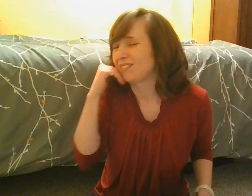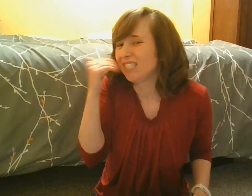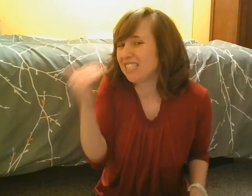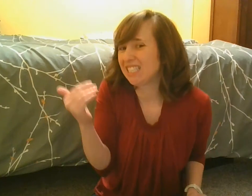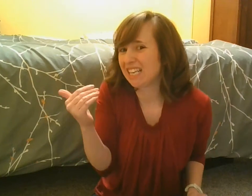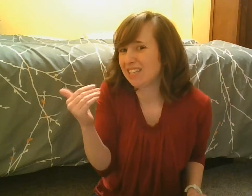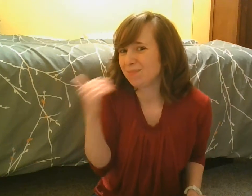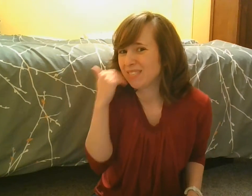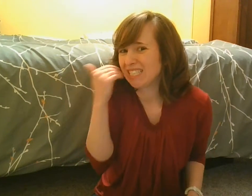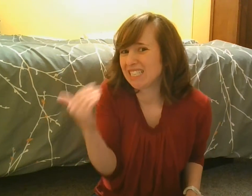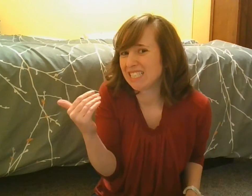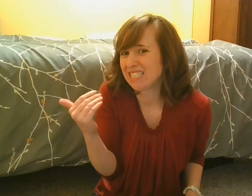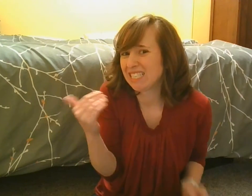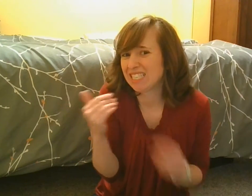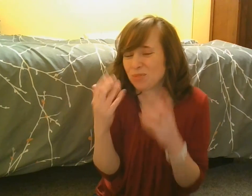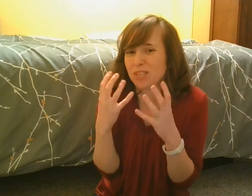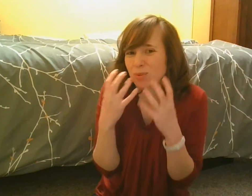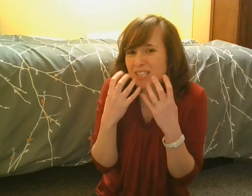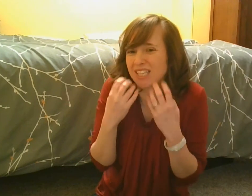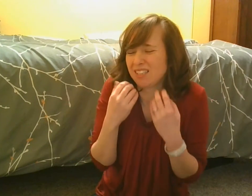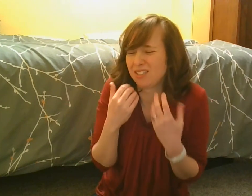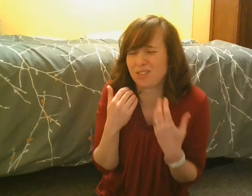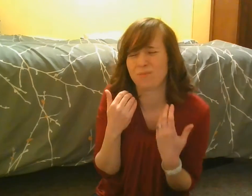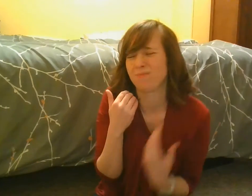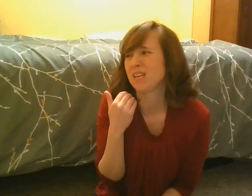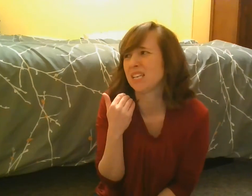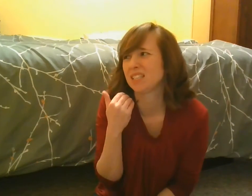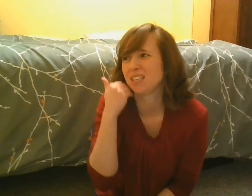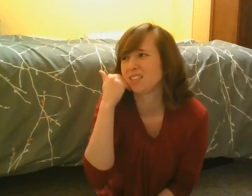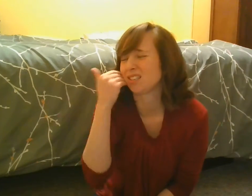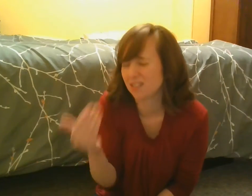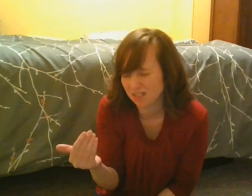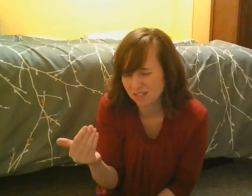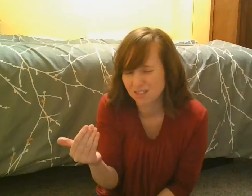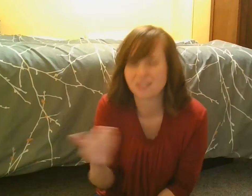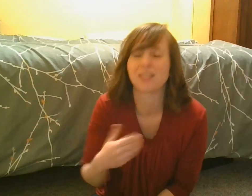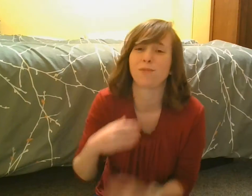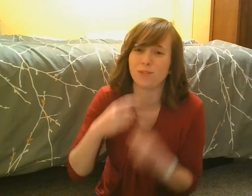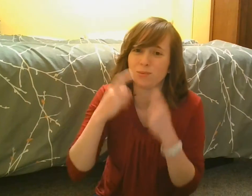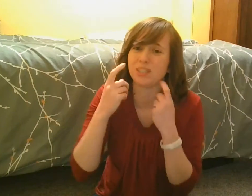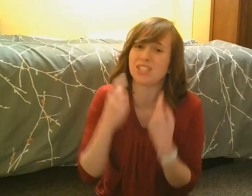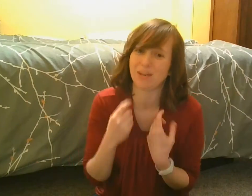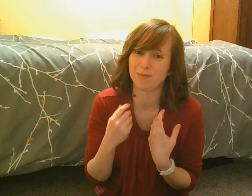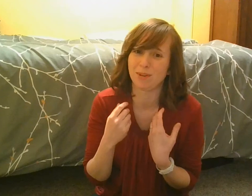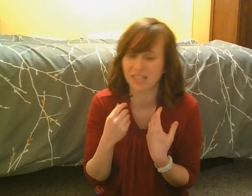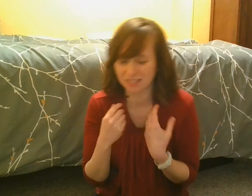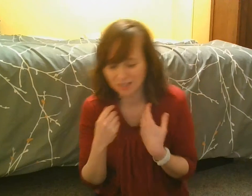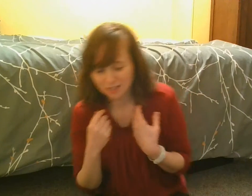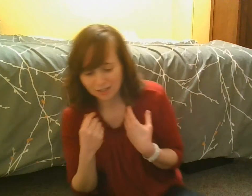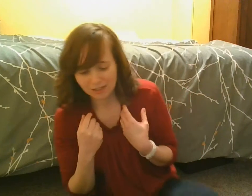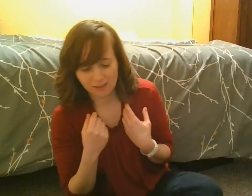It's shame. And you really want to like, oh man, like you feel really ashamed about